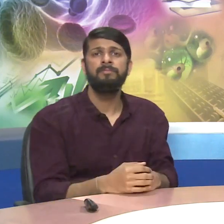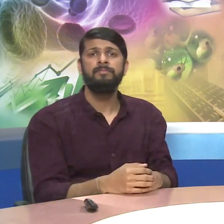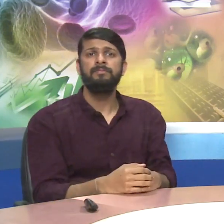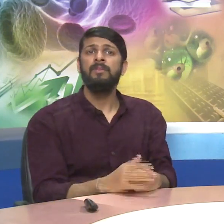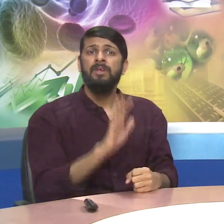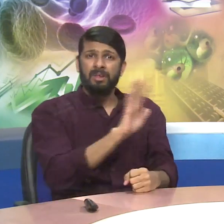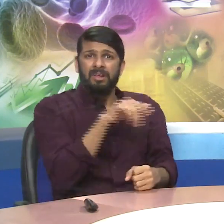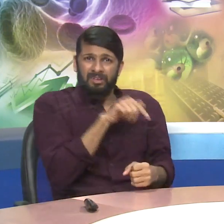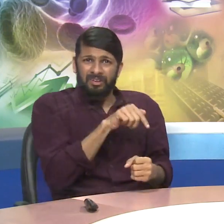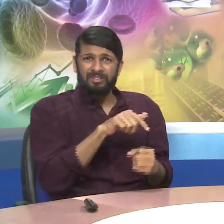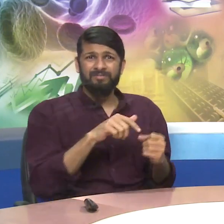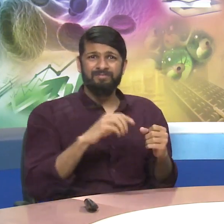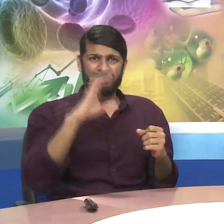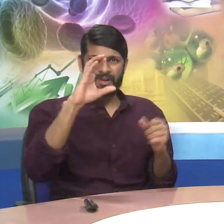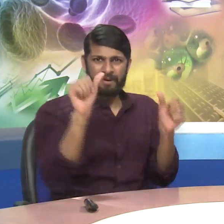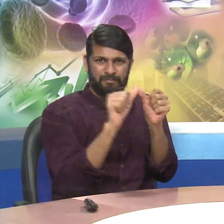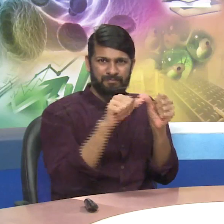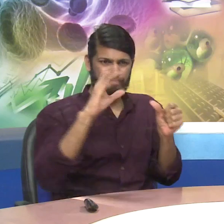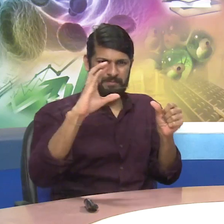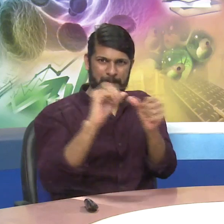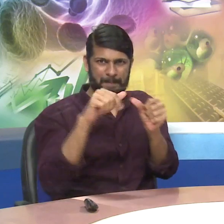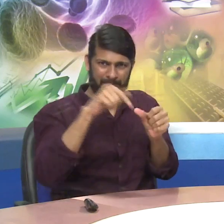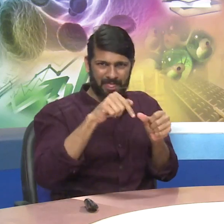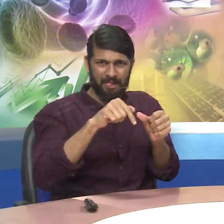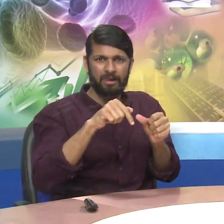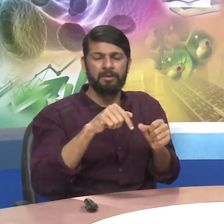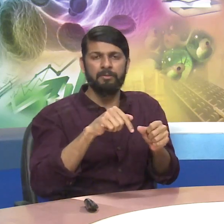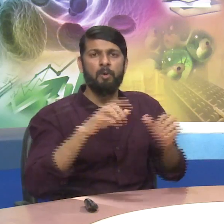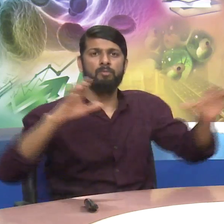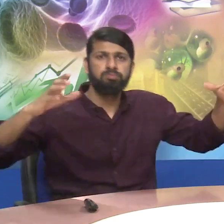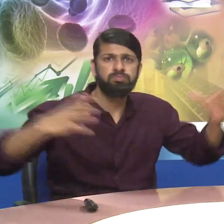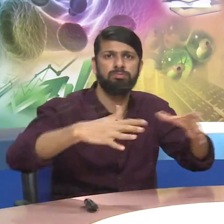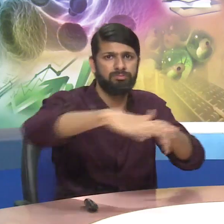166 days spread over a period of 2 years,